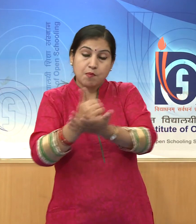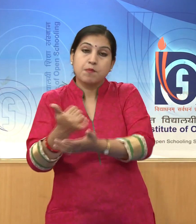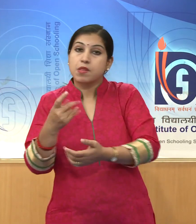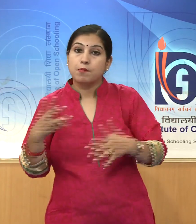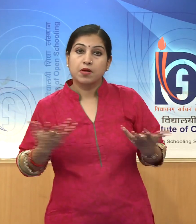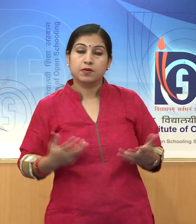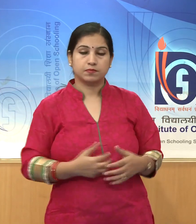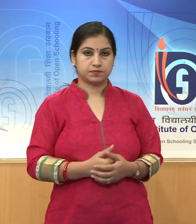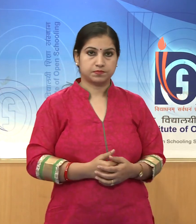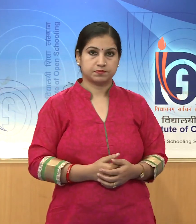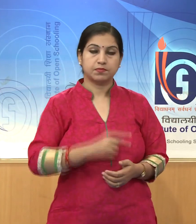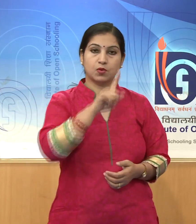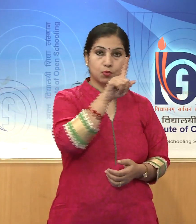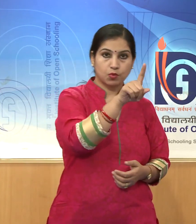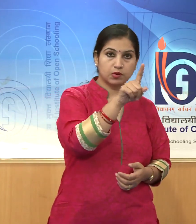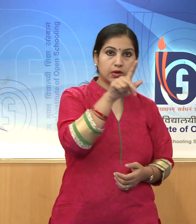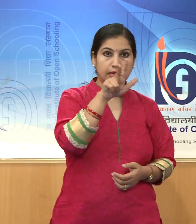helpline number